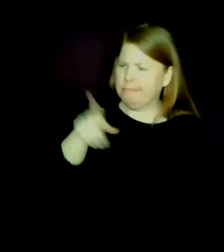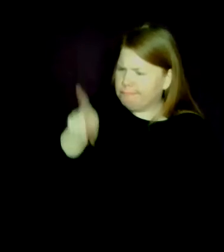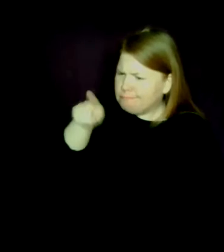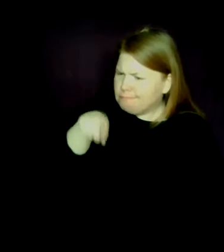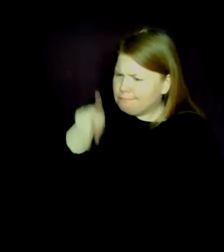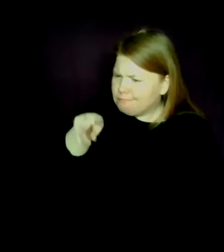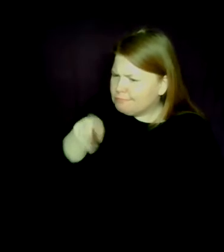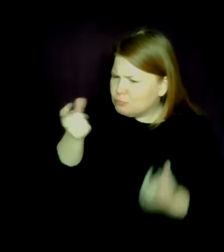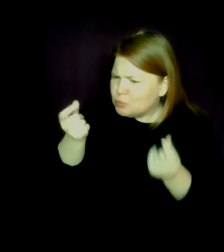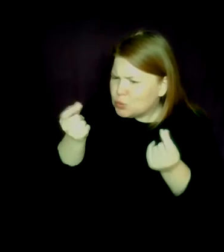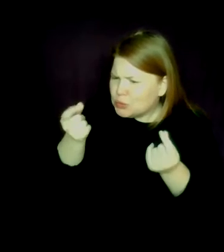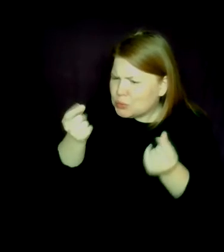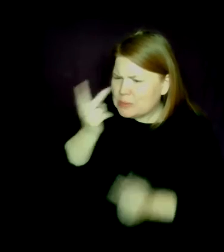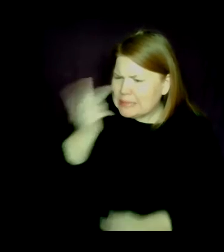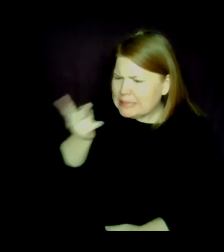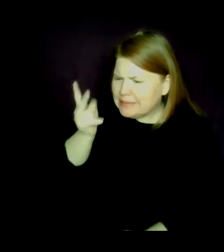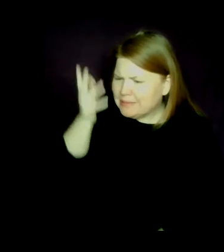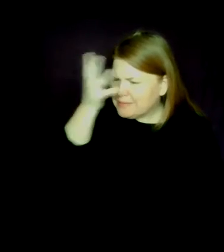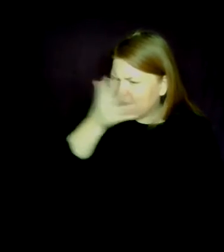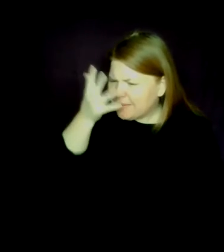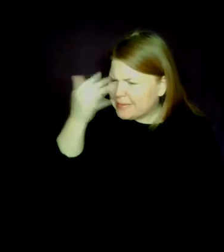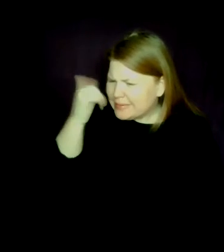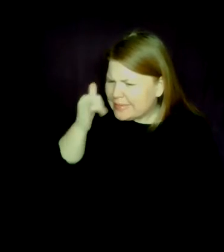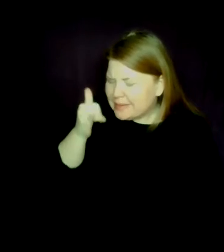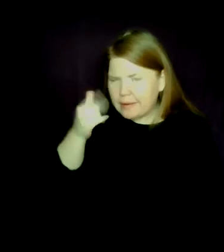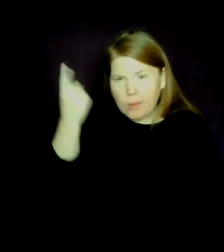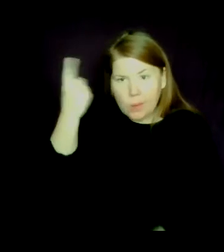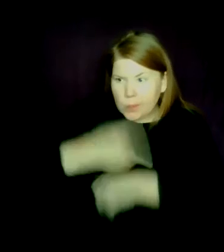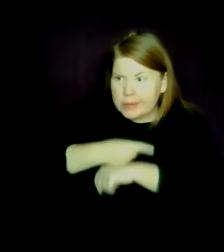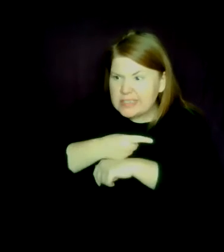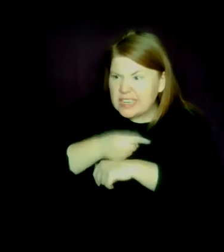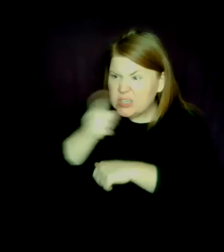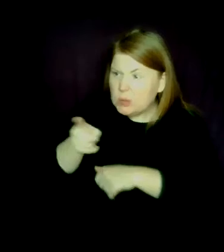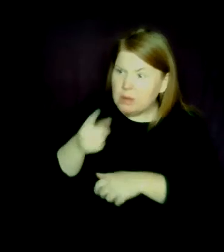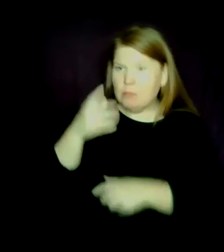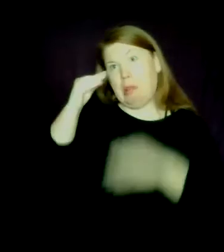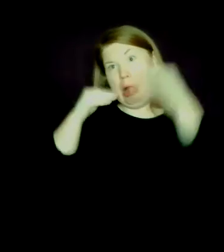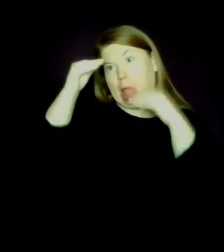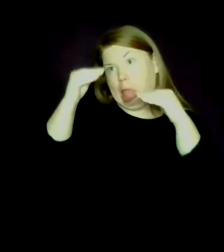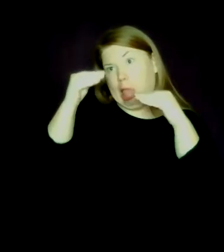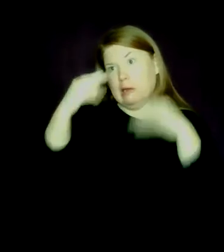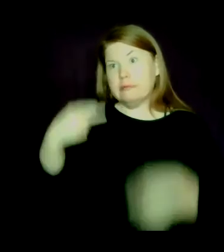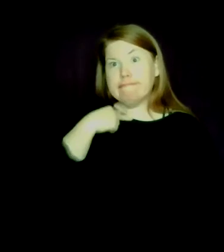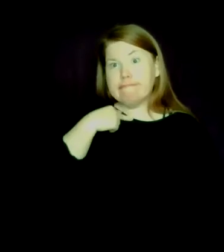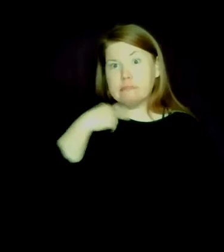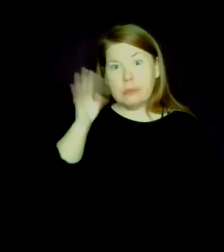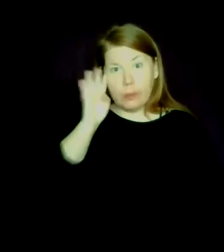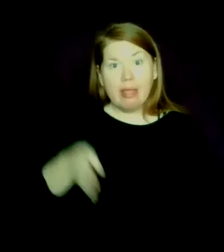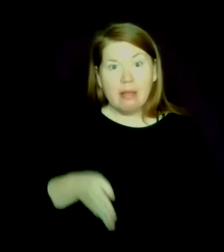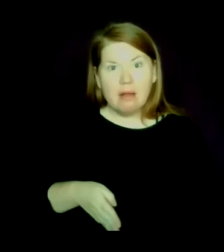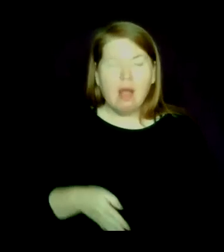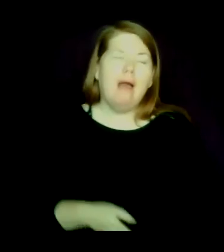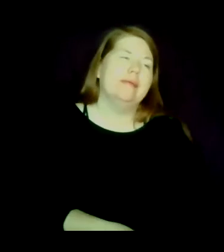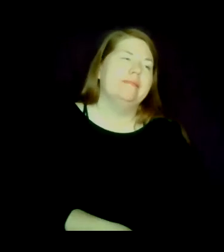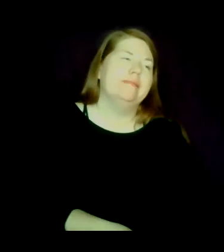faces, Mama yells. One day you're going to make a face and it'll stick. Ah, Mama, I've